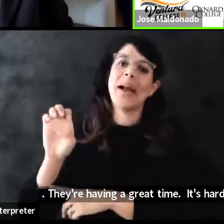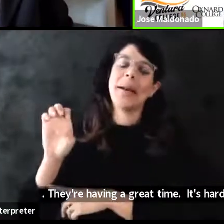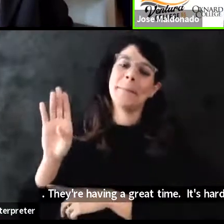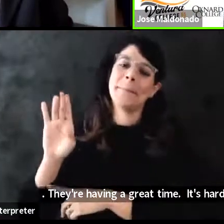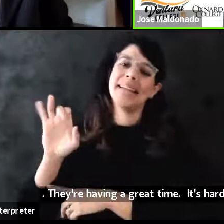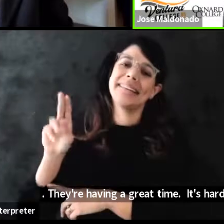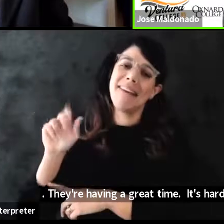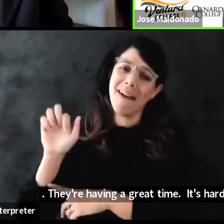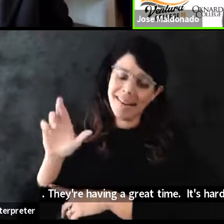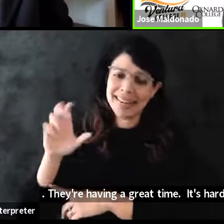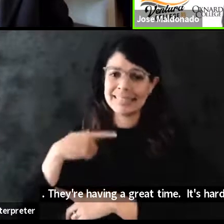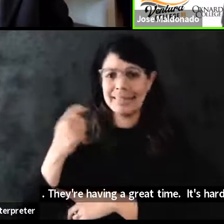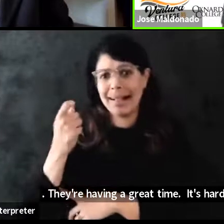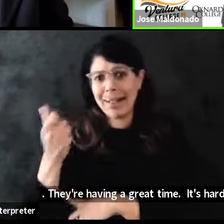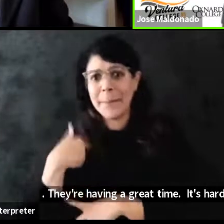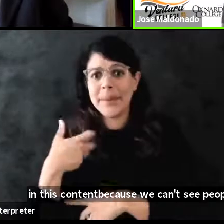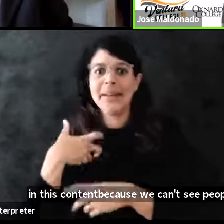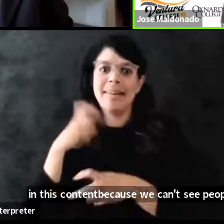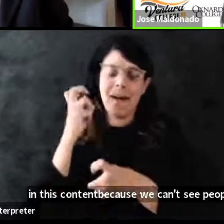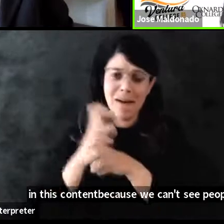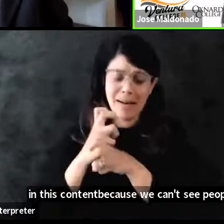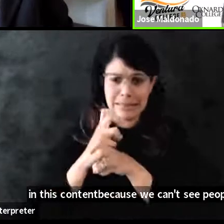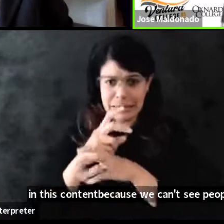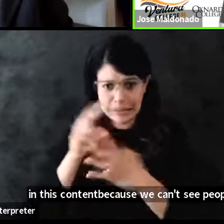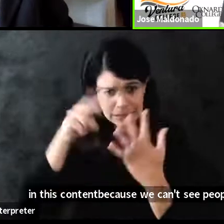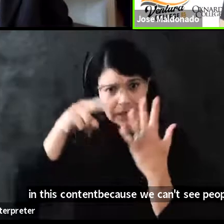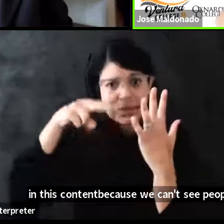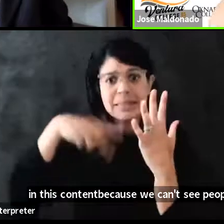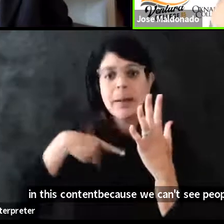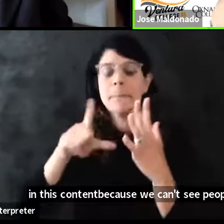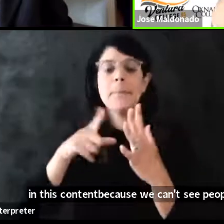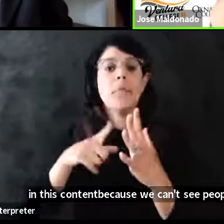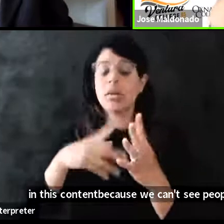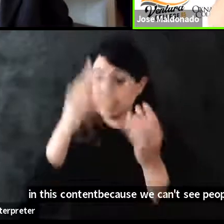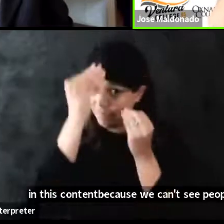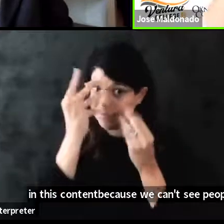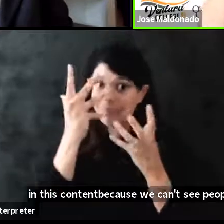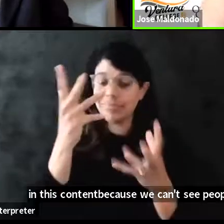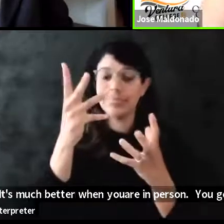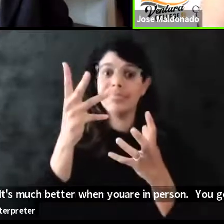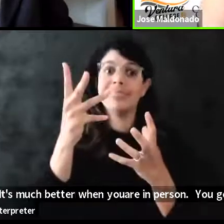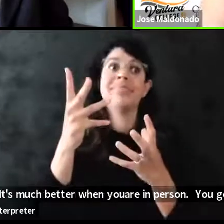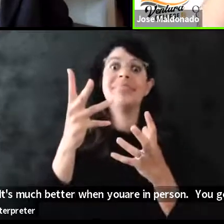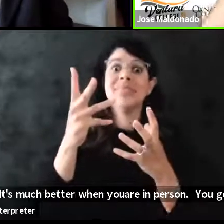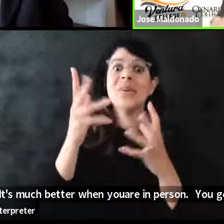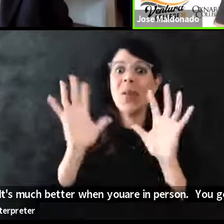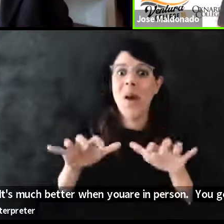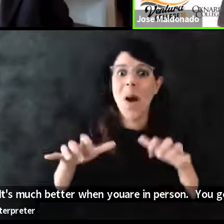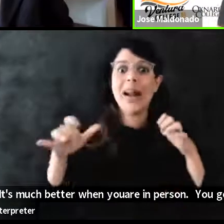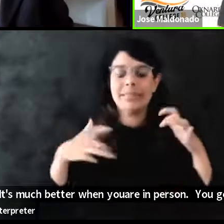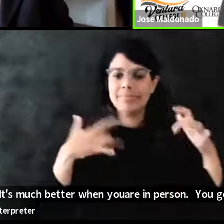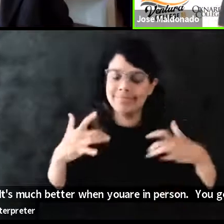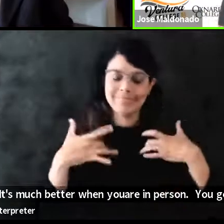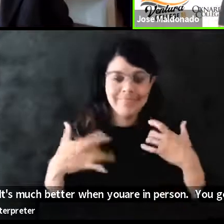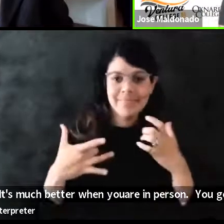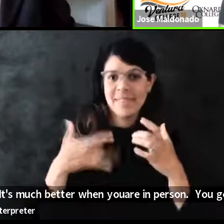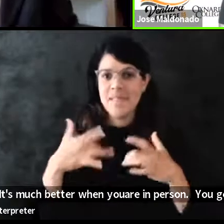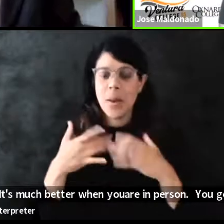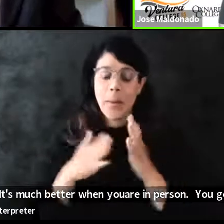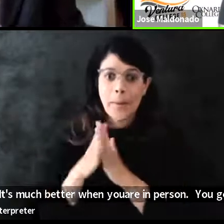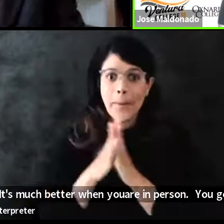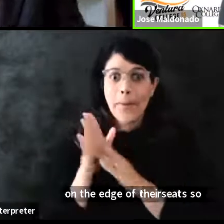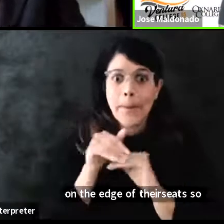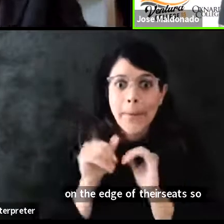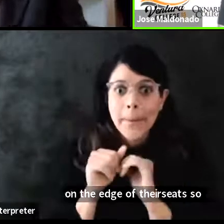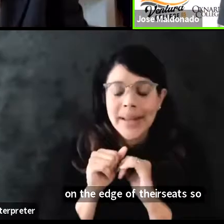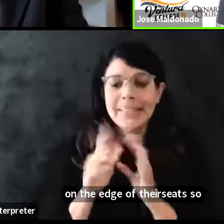assure you, you've got people on the edge of their seats. So we've got Professor Rubicela Gamboa from Ventura College. Again, she's asking